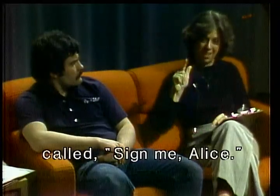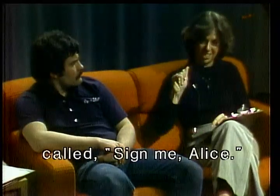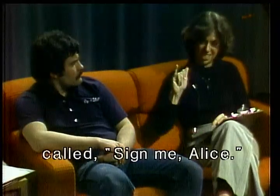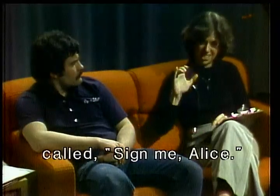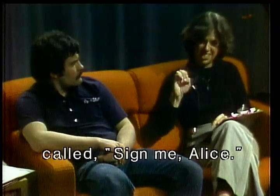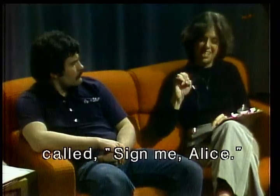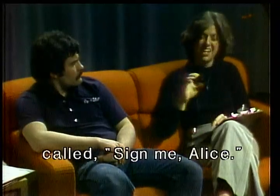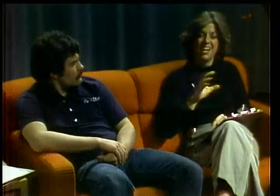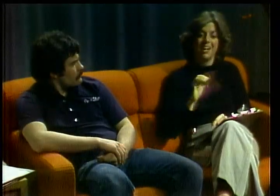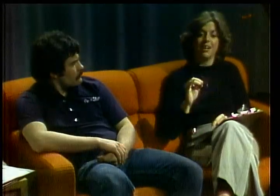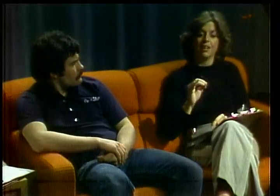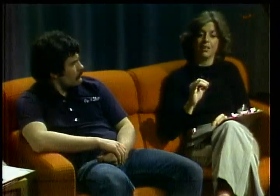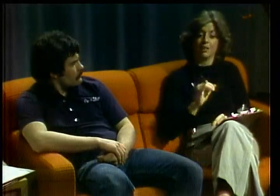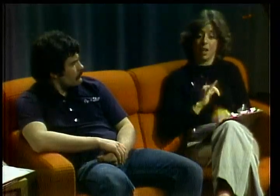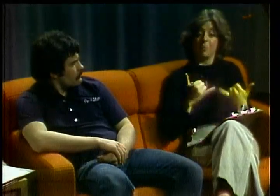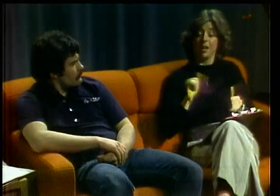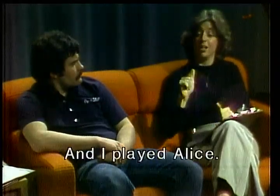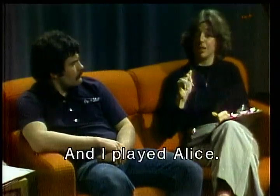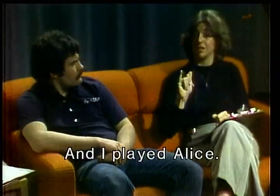Sign Me Alice. And I played Alice.